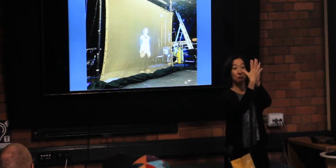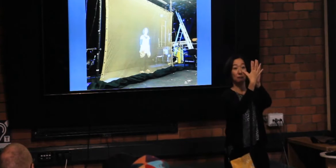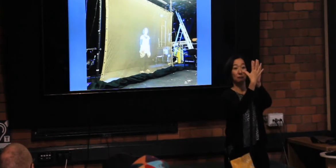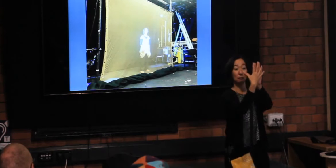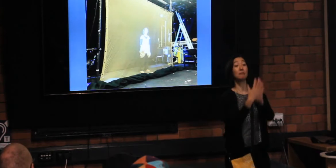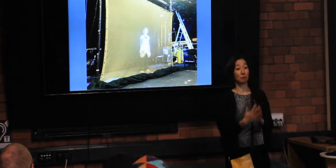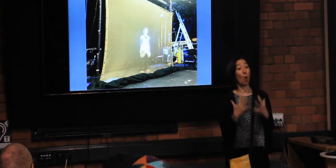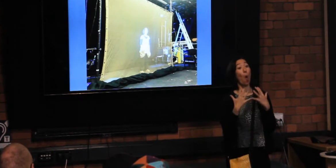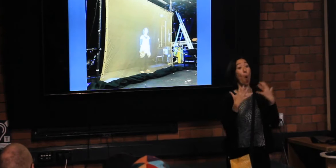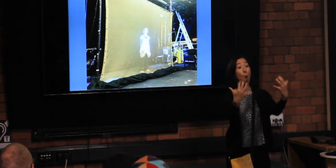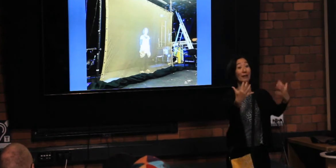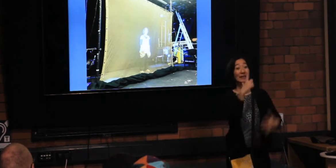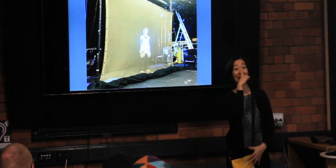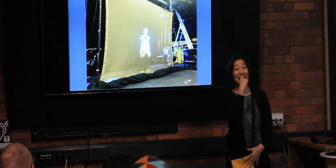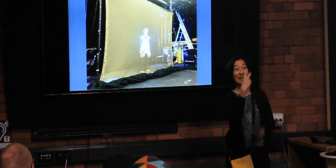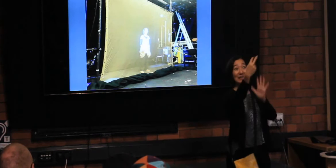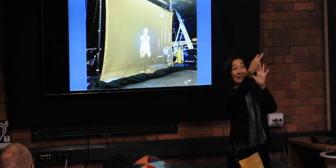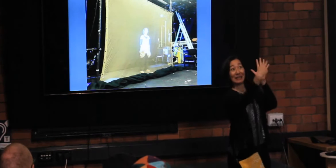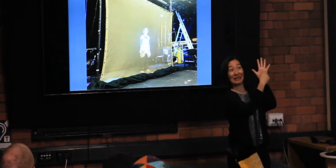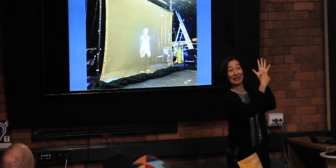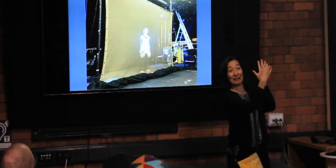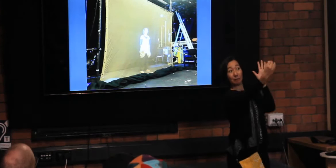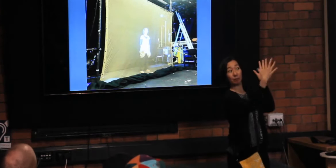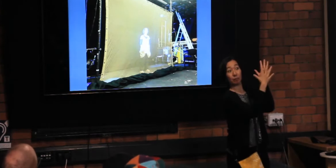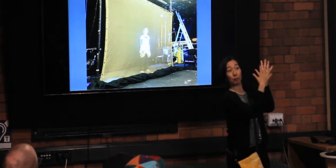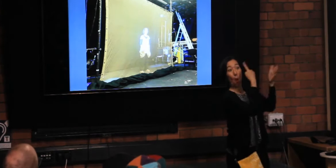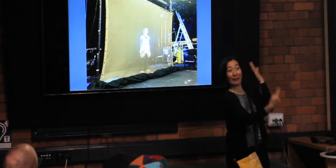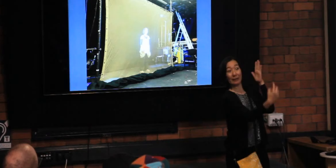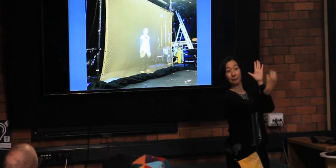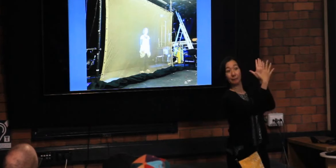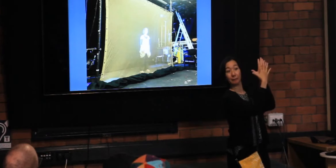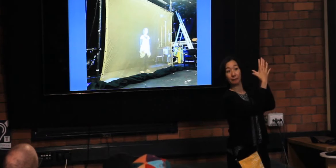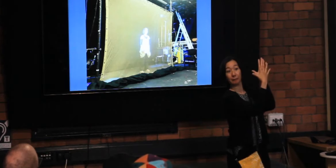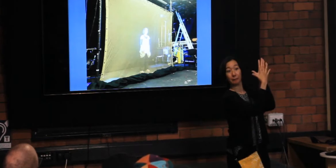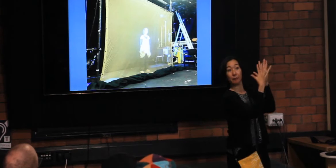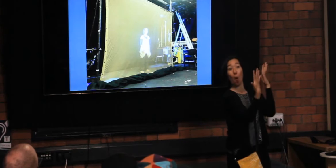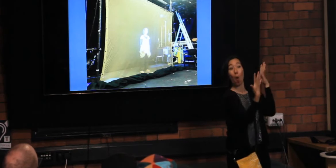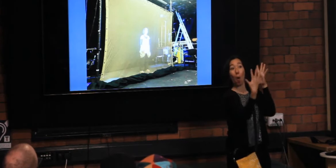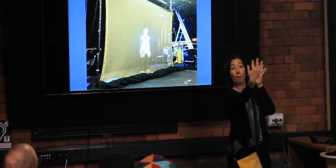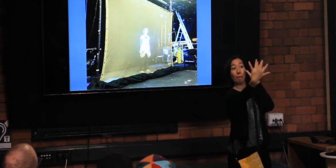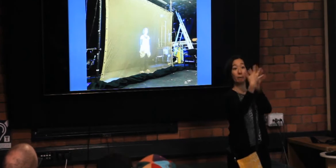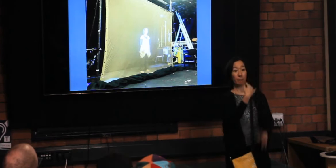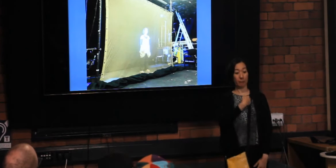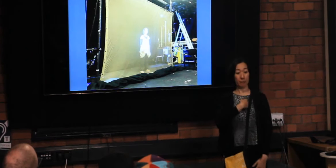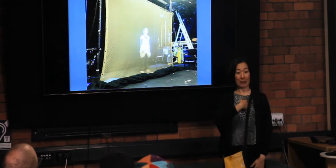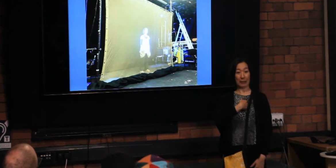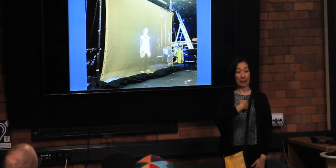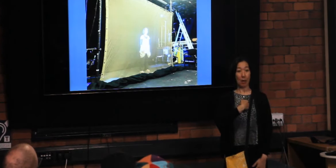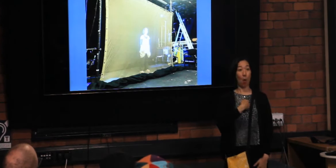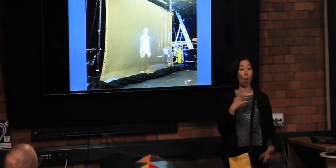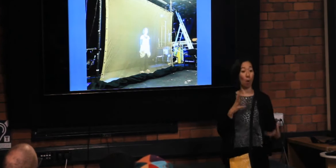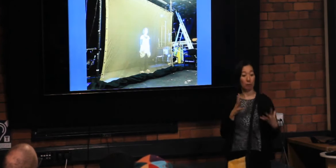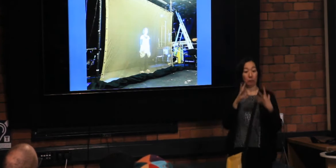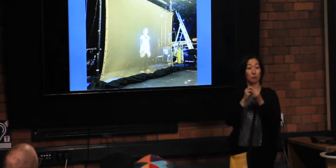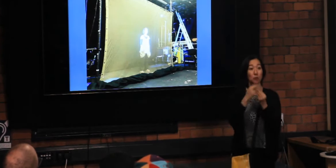of me there is the Holo-Gauze, which can be projected on, and it means the audience can see either just the gauze, or they